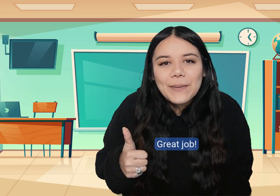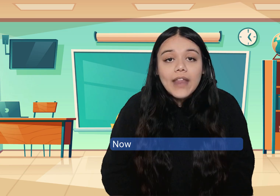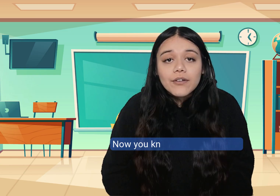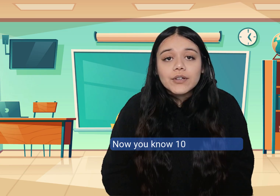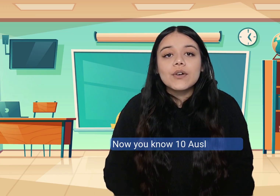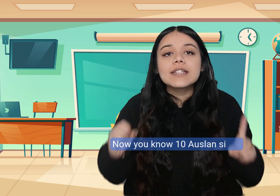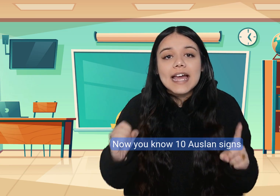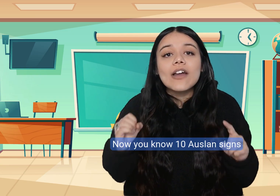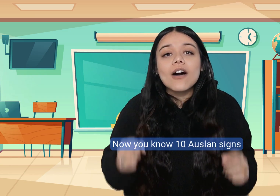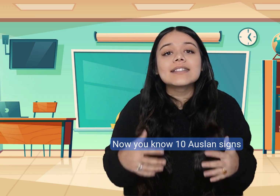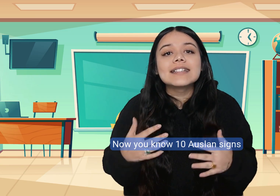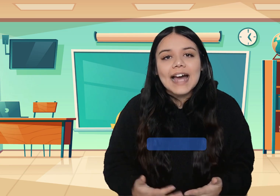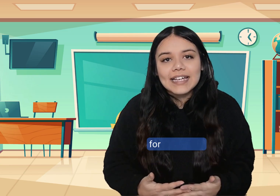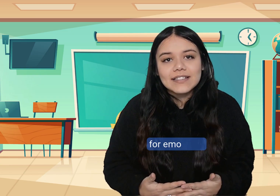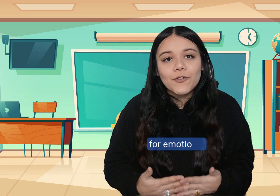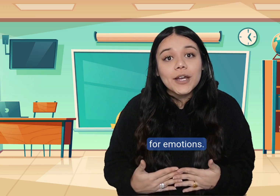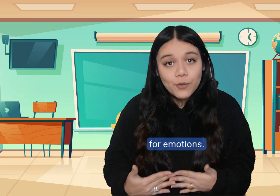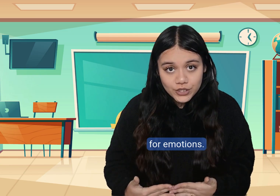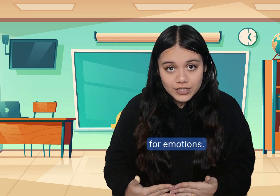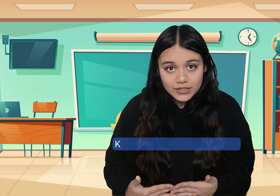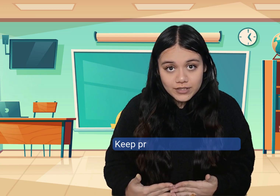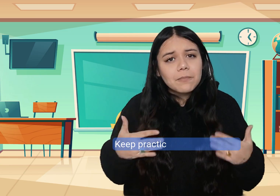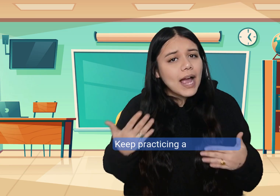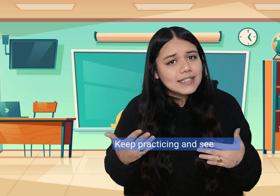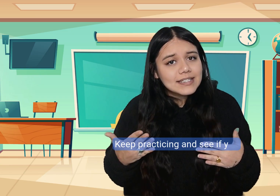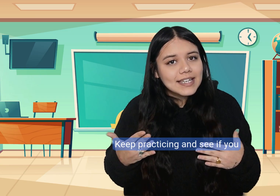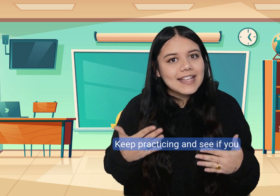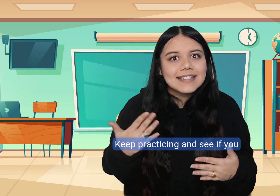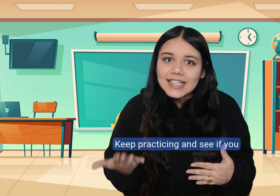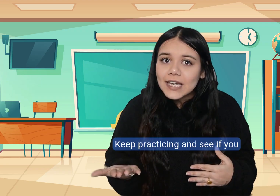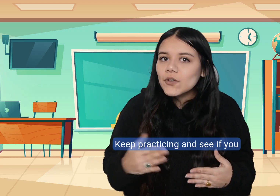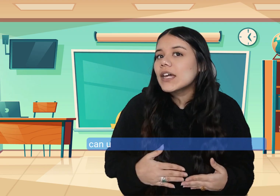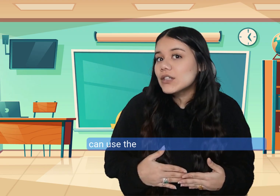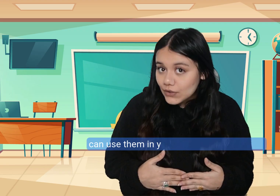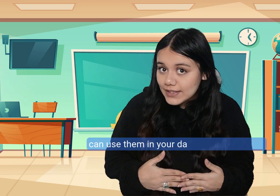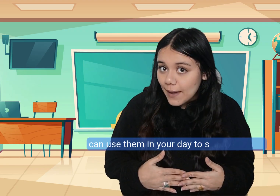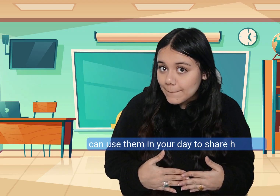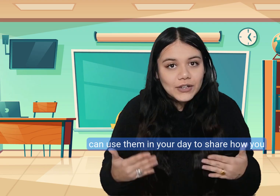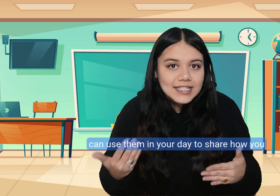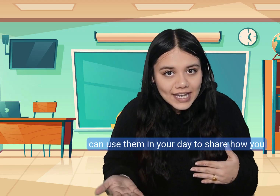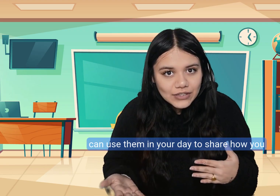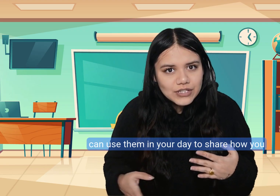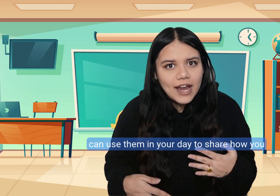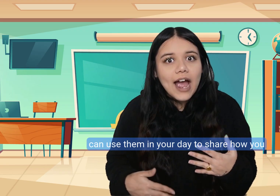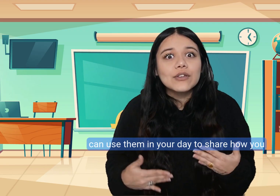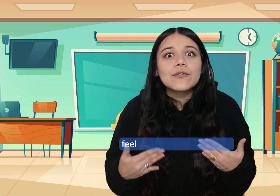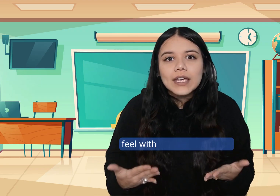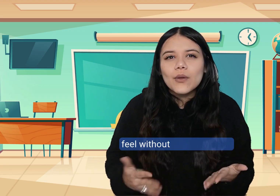Now you know 10 Auslan signs for emotions. Keep practicing and see if you can use them in your day to share how you feel